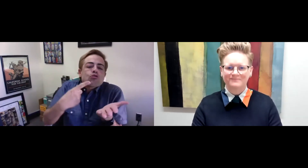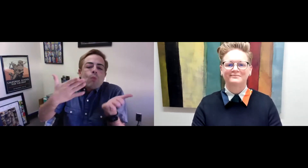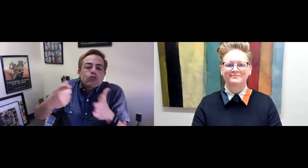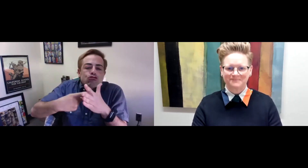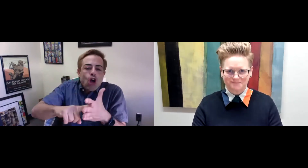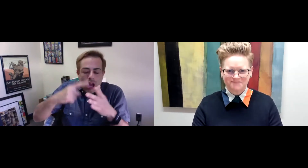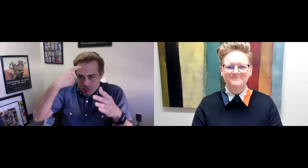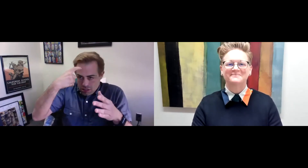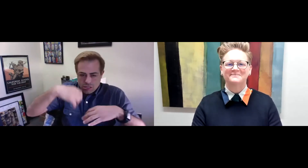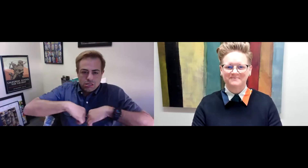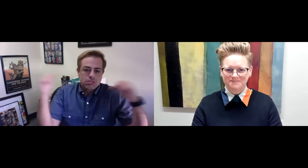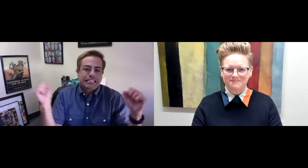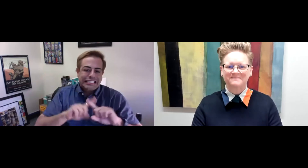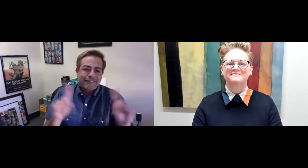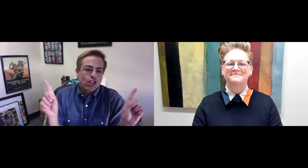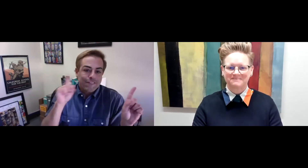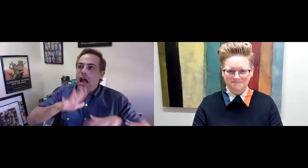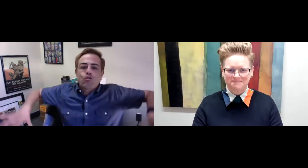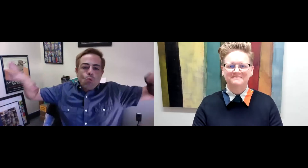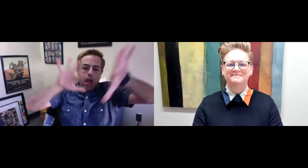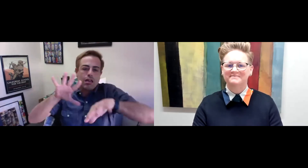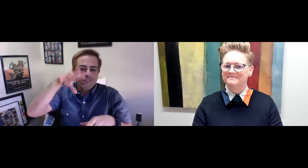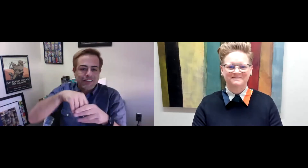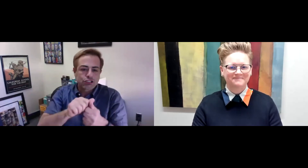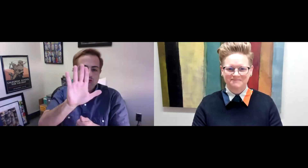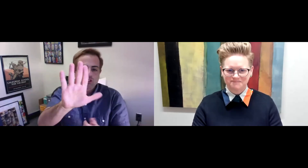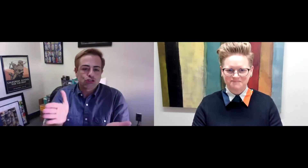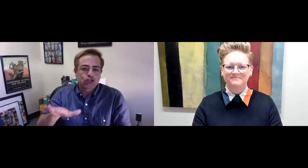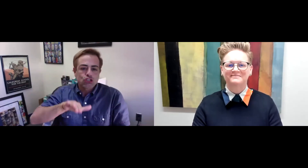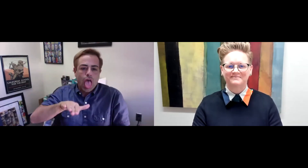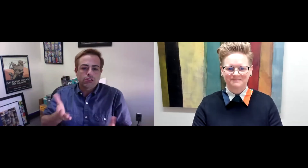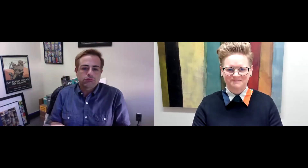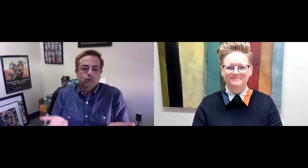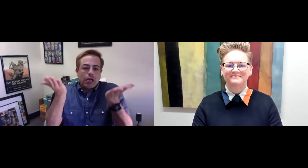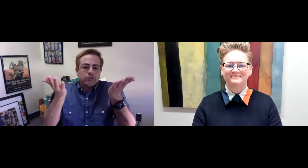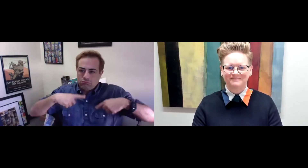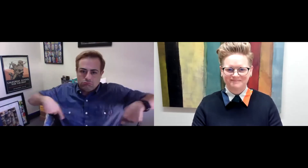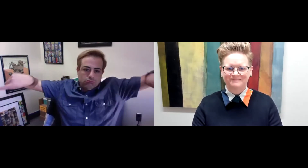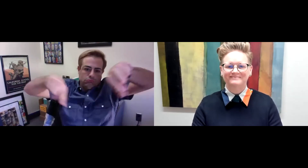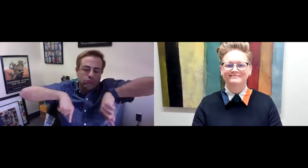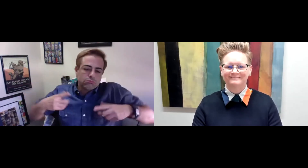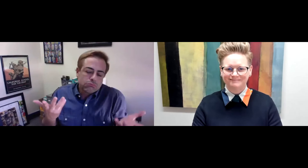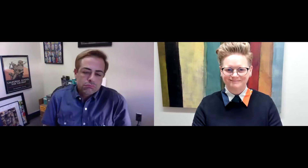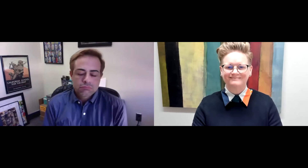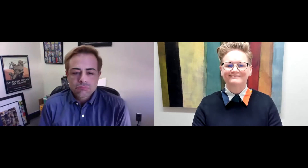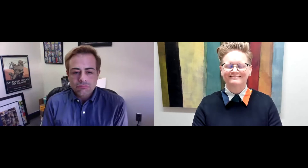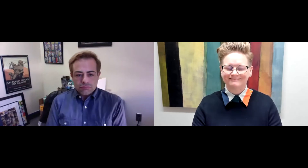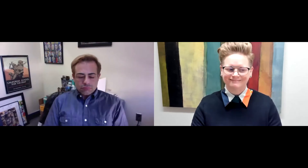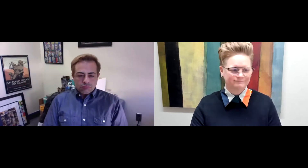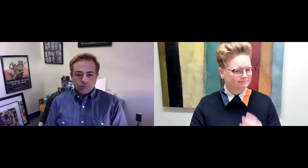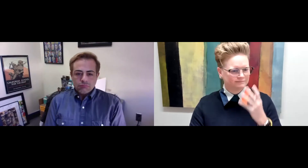and try to figure out what it really means, and kind of open our minds for everybody that's involved